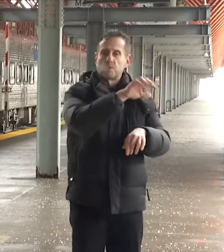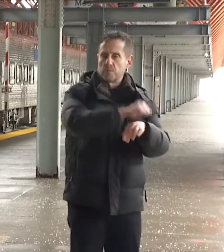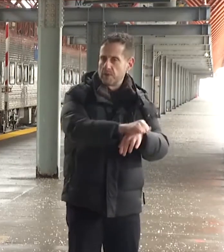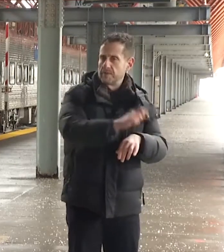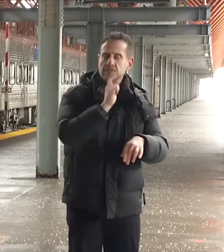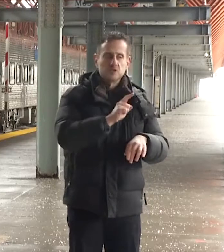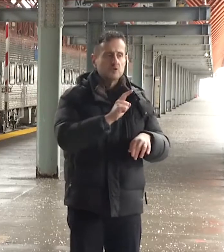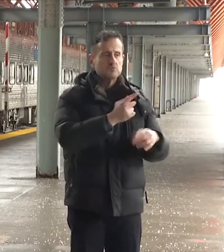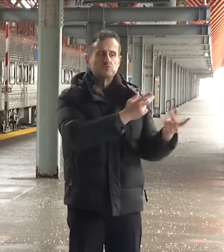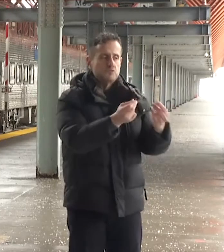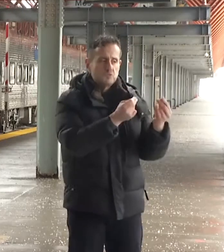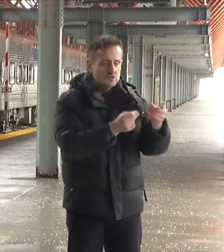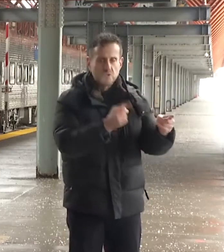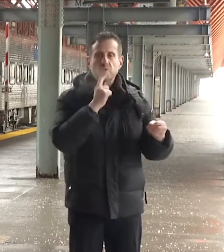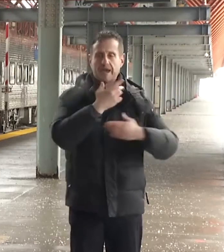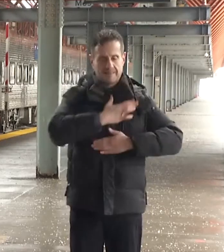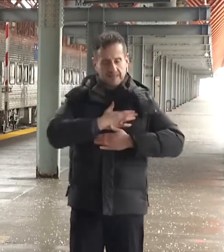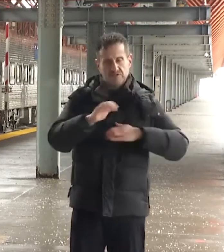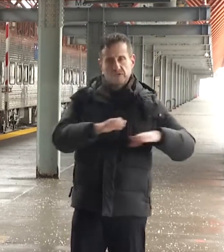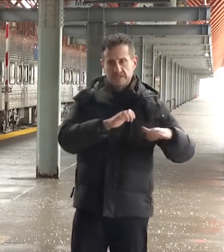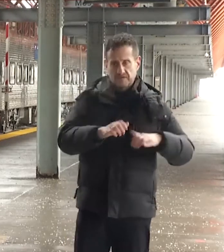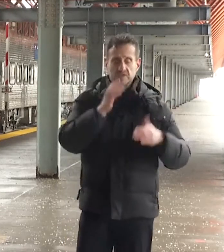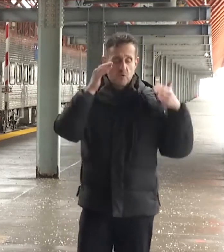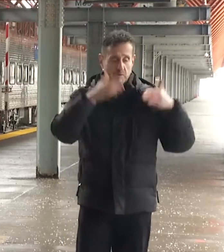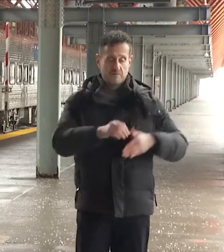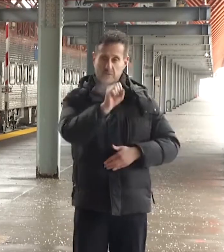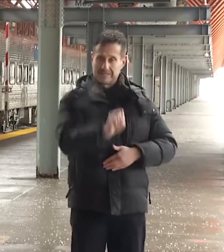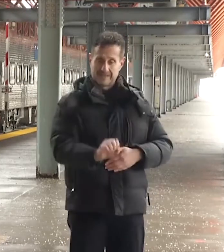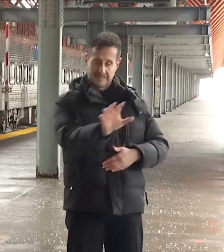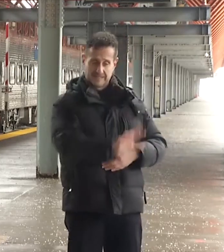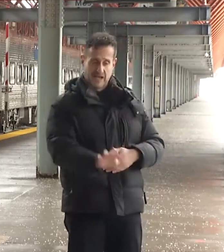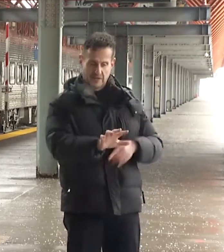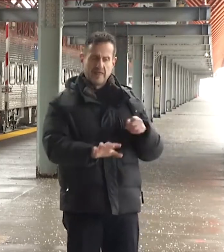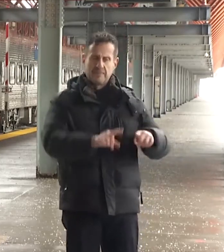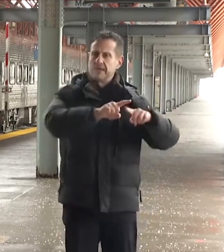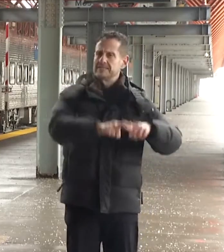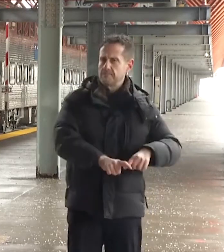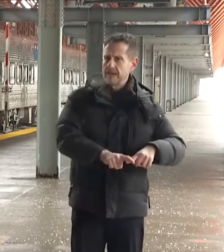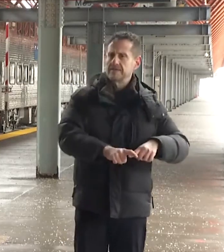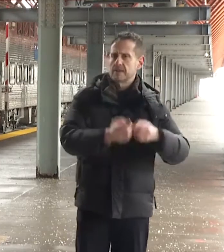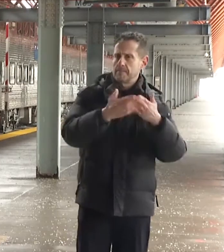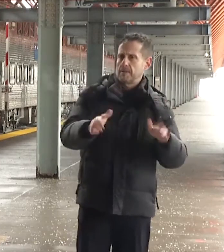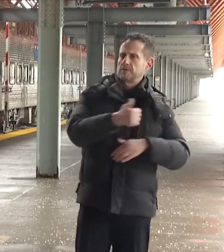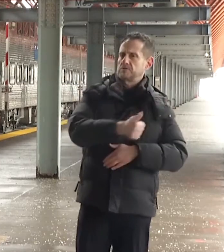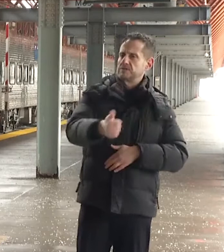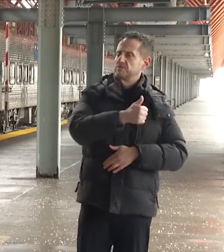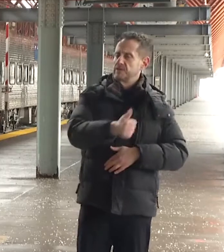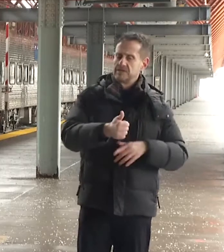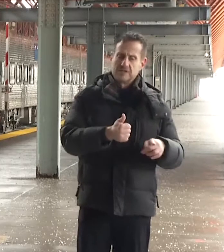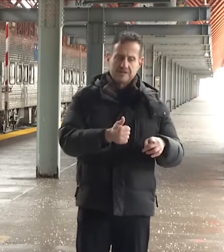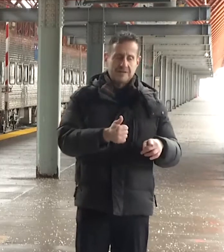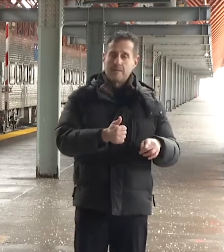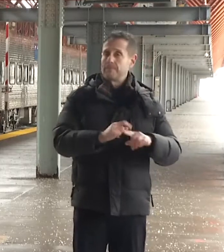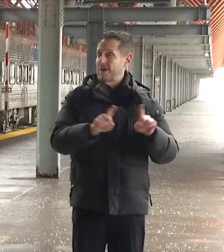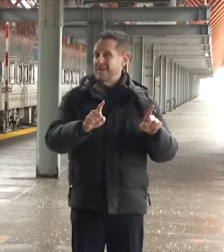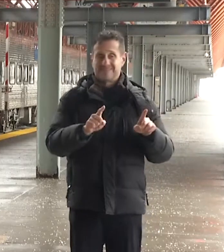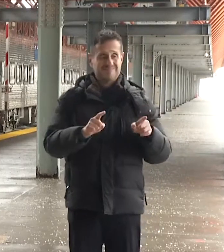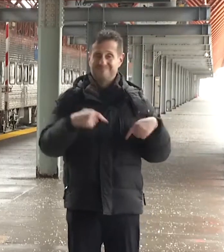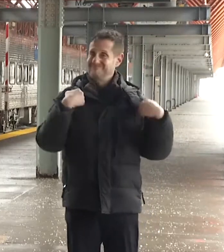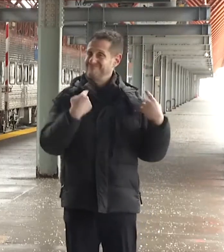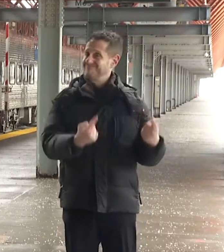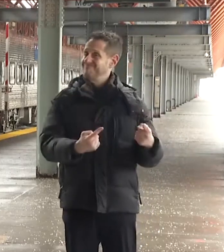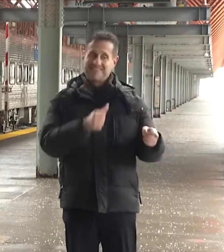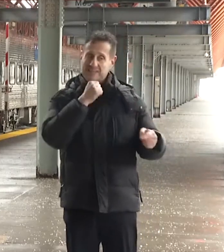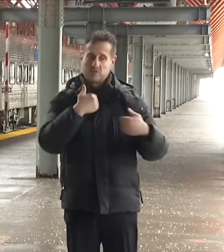activities. We're focused on the Southland because it's one of the most transit-dependent portions of our county and is traditionally one of the most underserved as